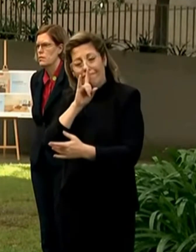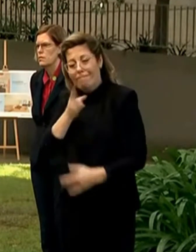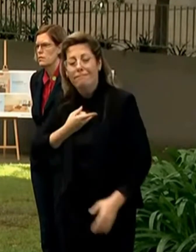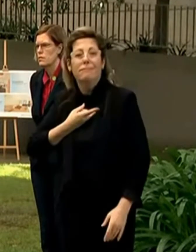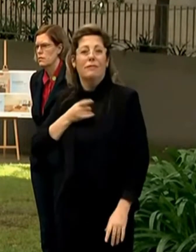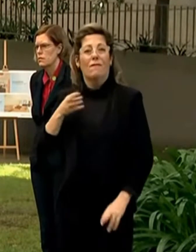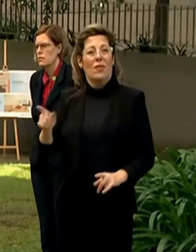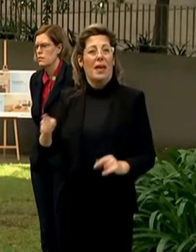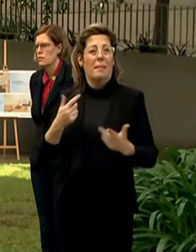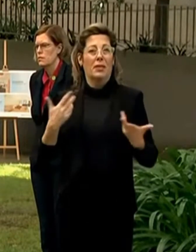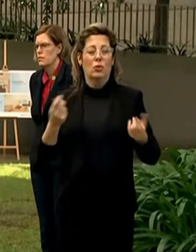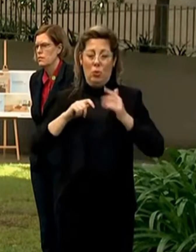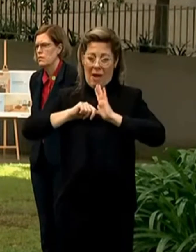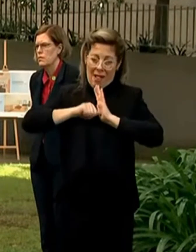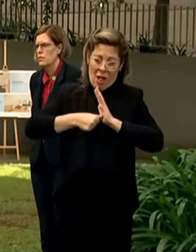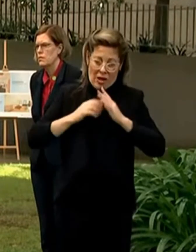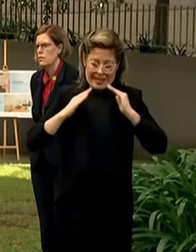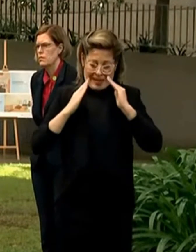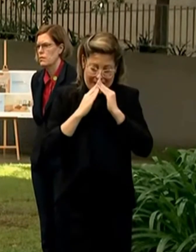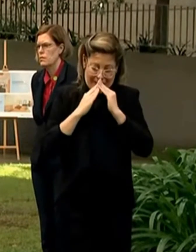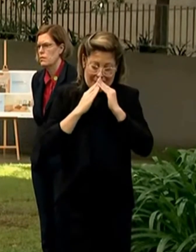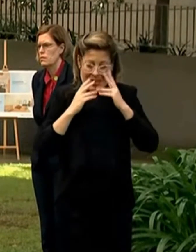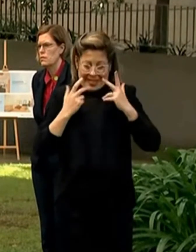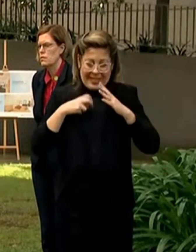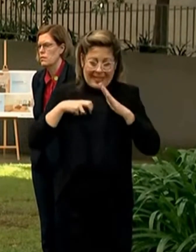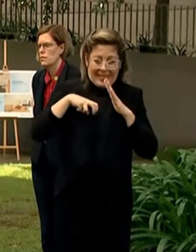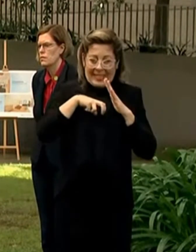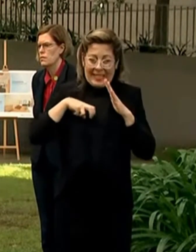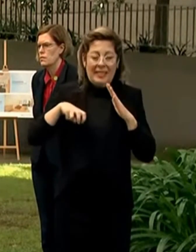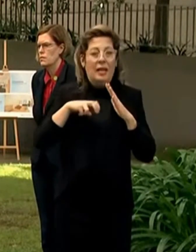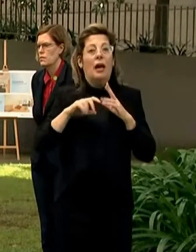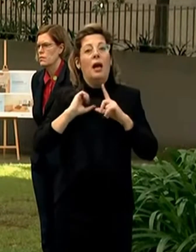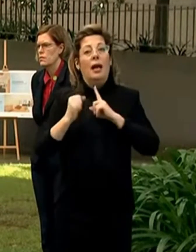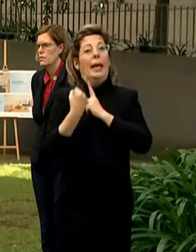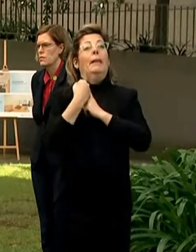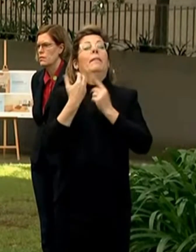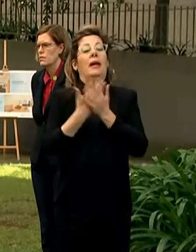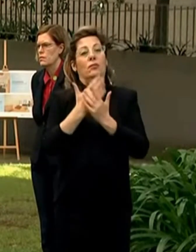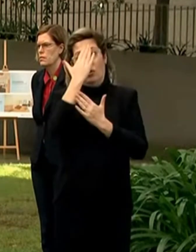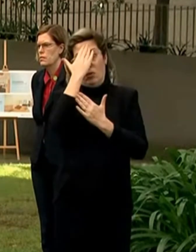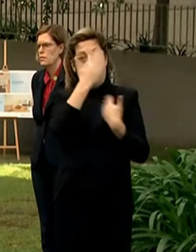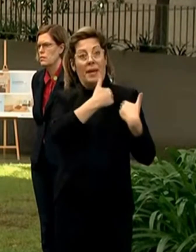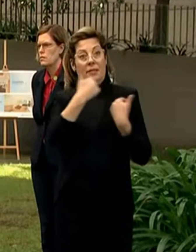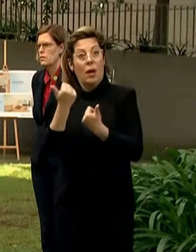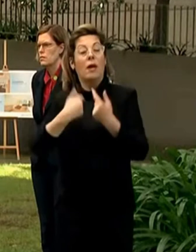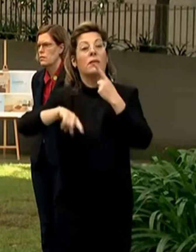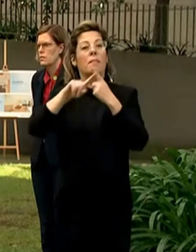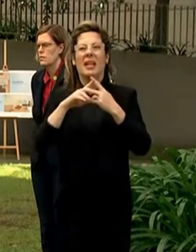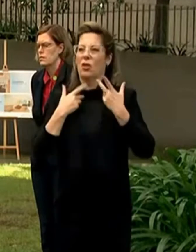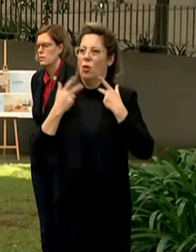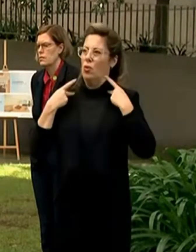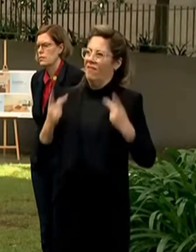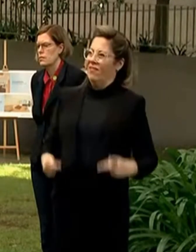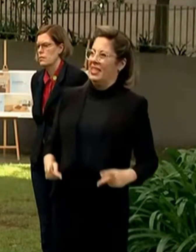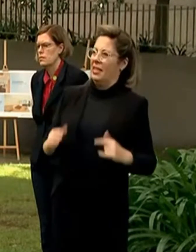in lockdown. We know how difficult it is, how much it can impinge on your mental and physical well-being, and I just want to